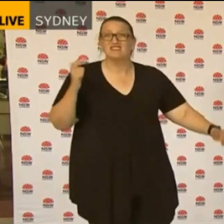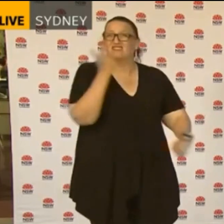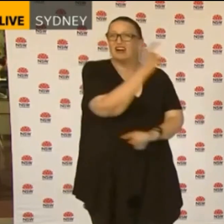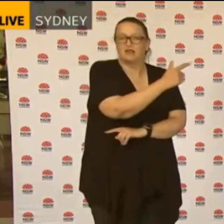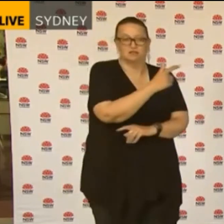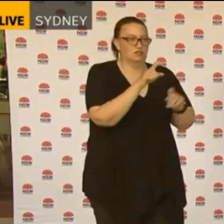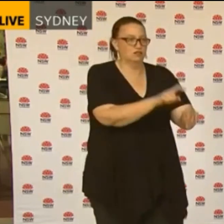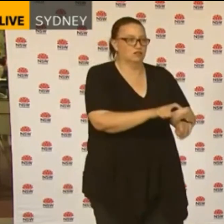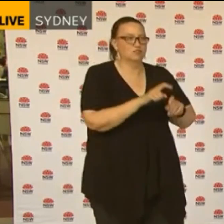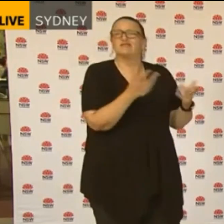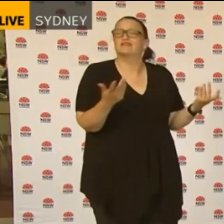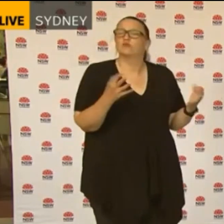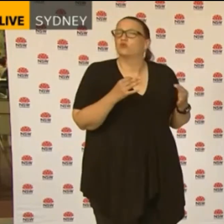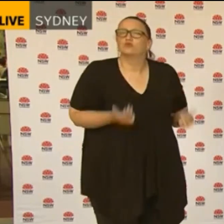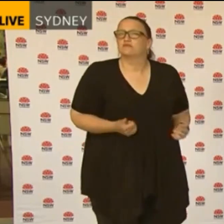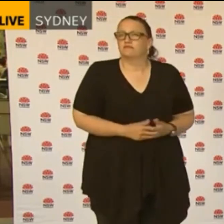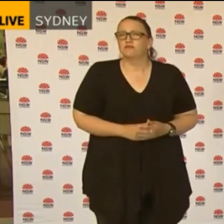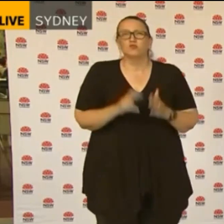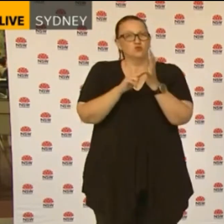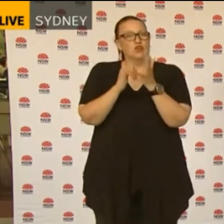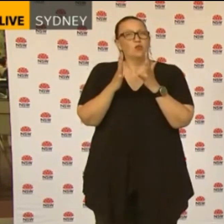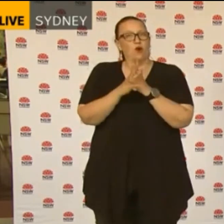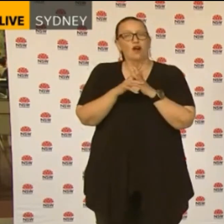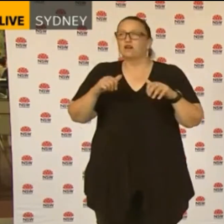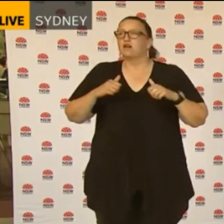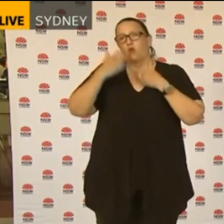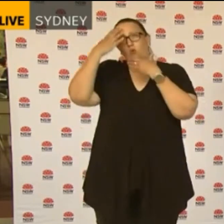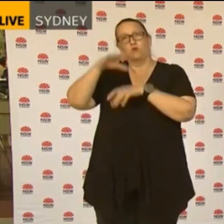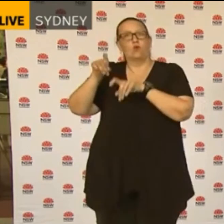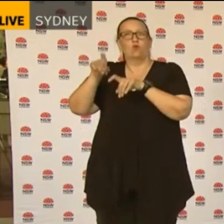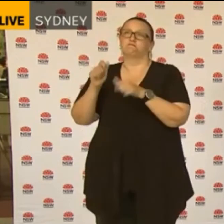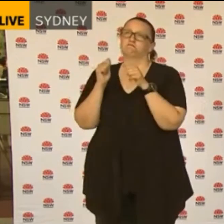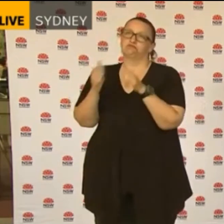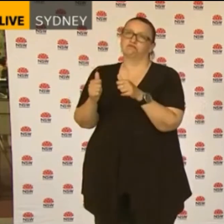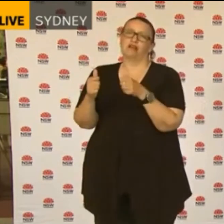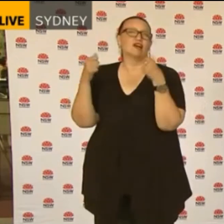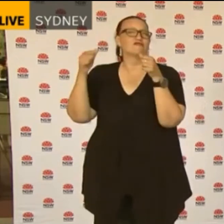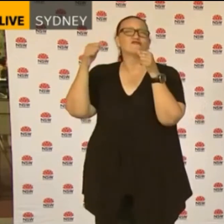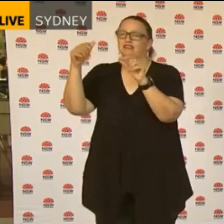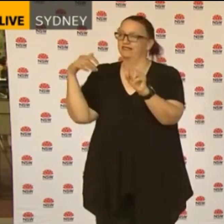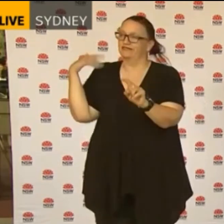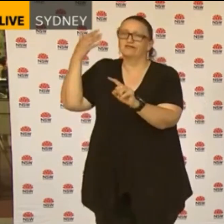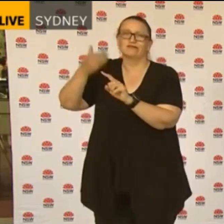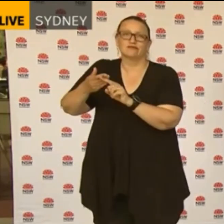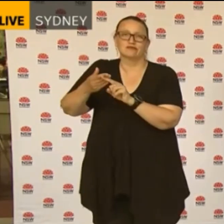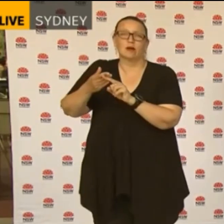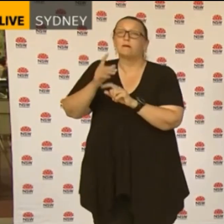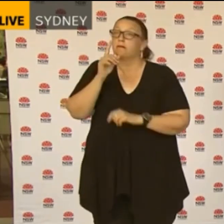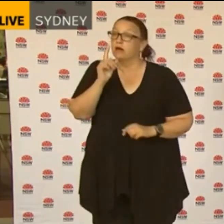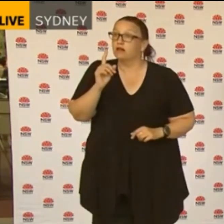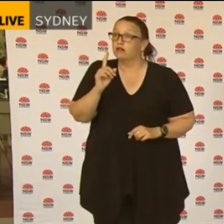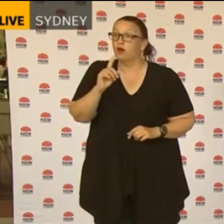system has proven to be effective to date. But as I've always said, You can't guarantee that 100% of the